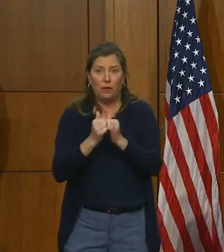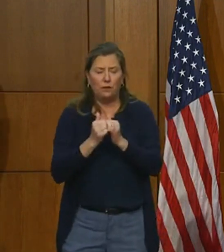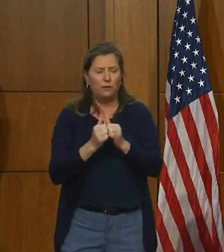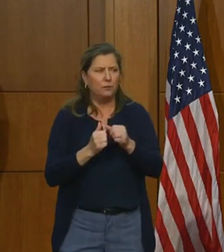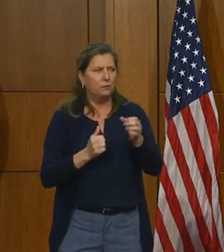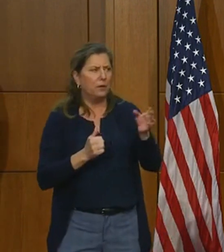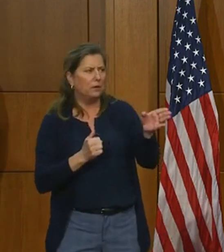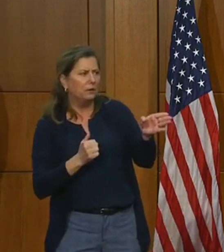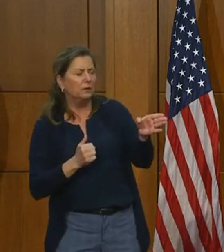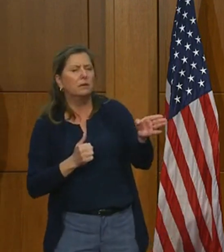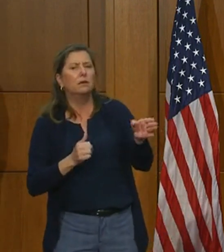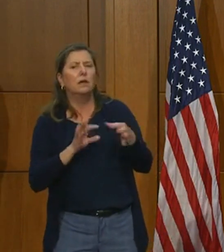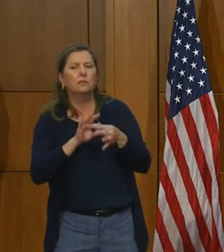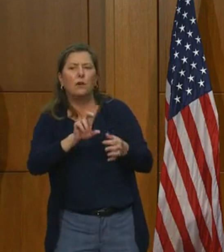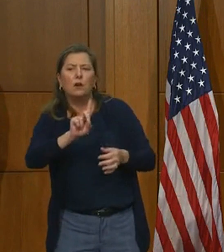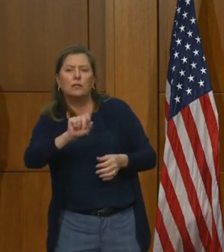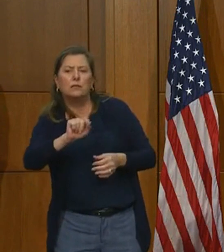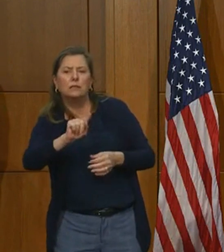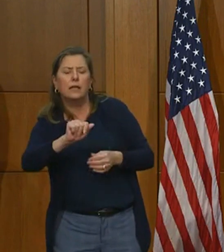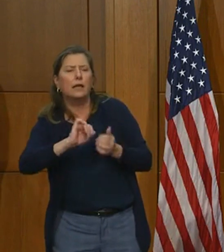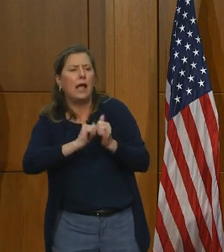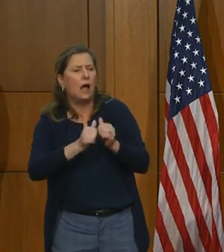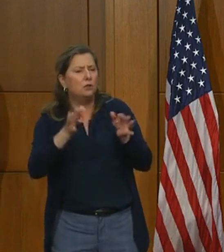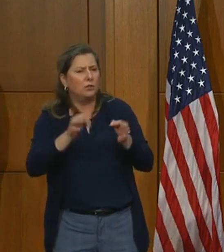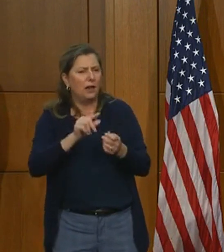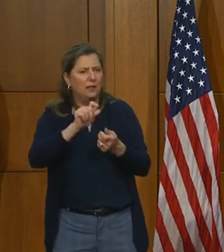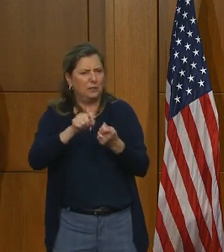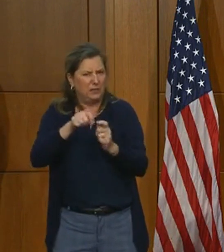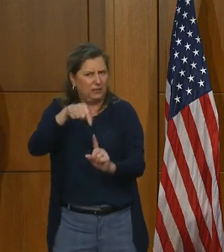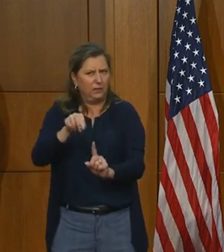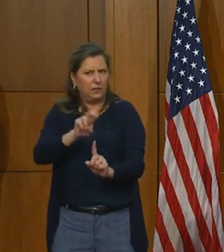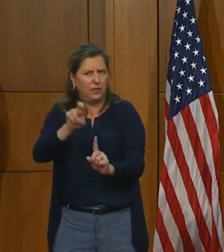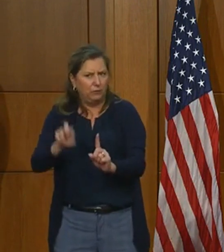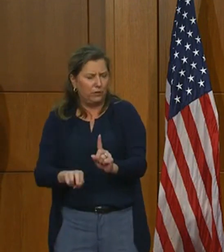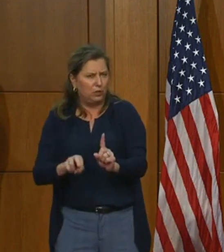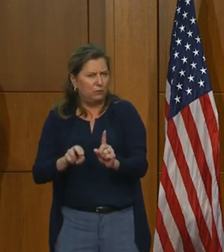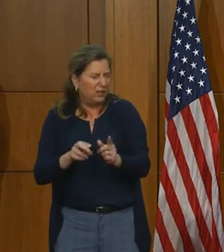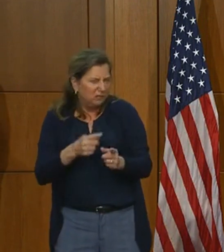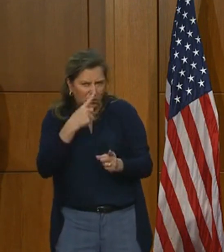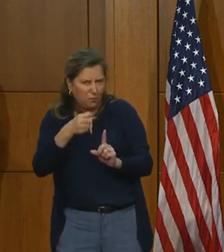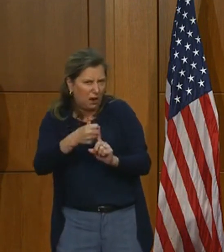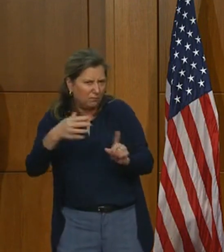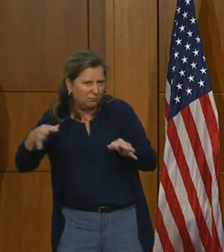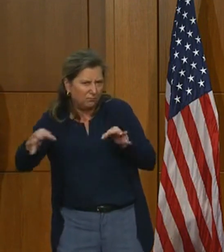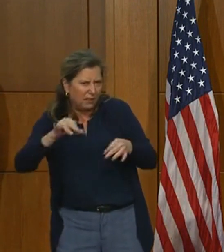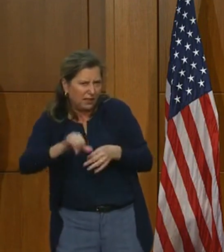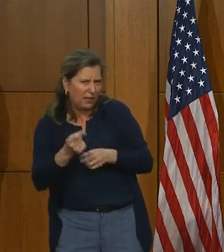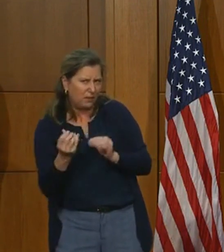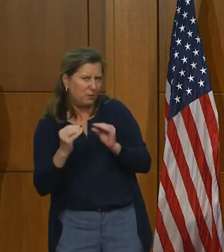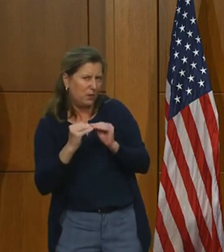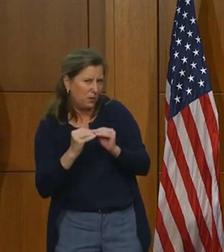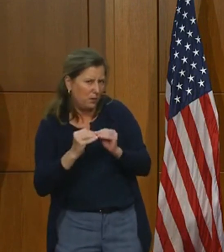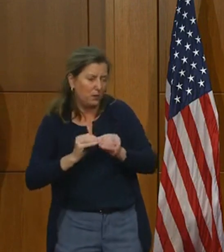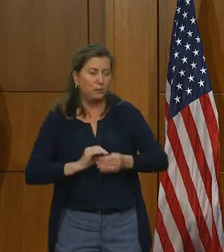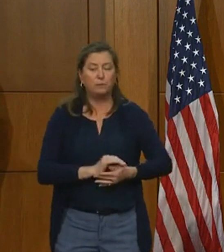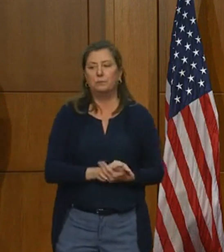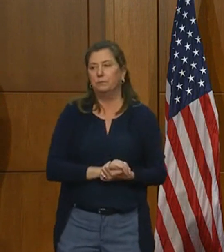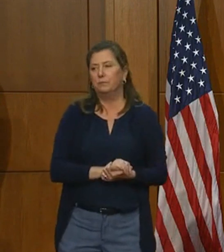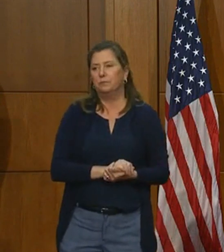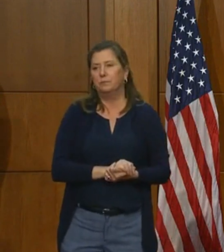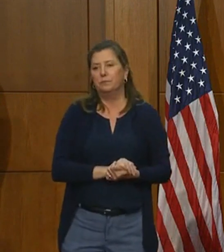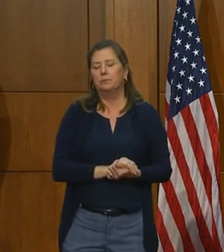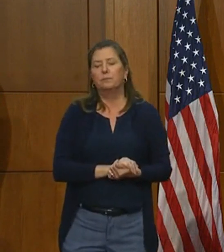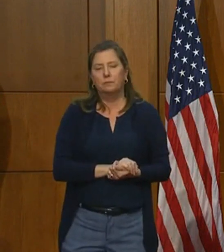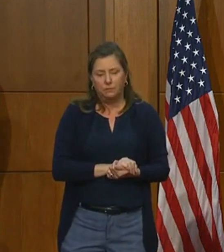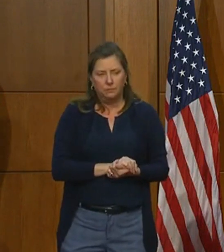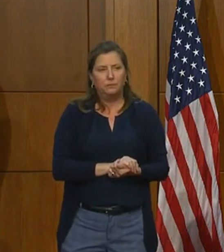how did you make the decision about Richmond in particular? If you could just elaborate on that a little bit more. Well, we talked to